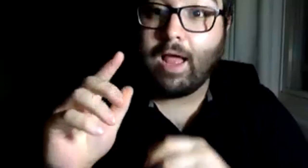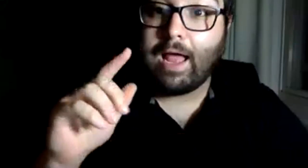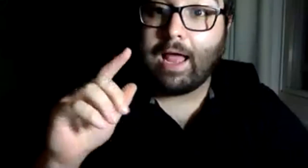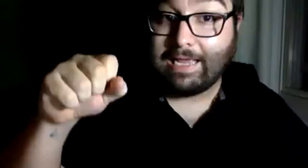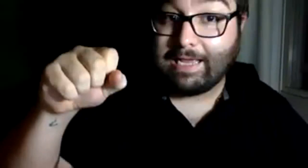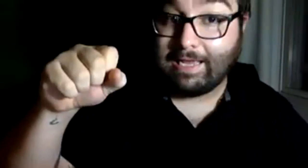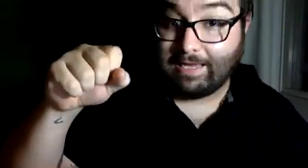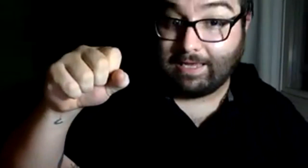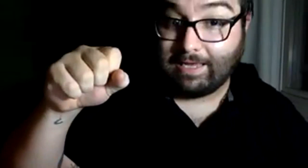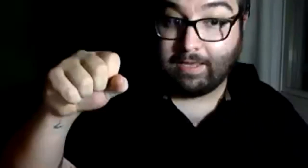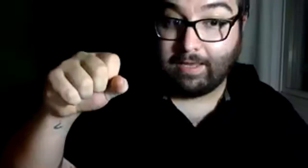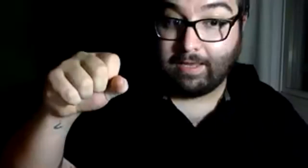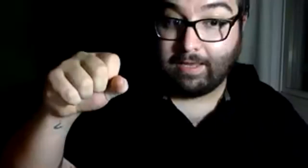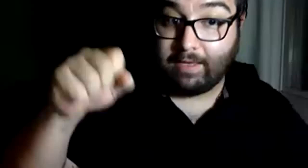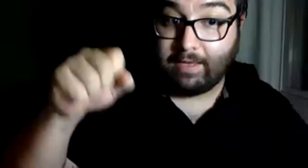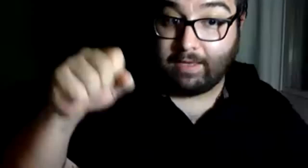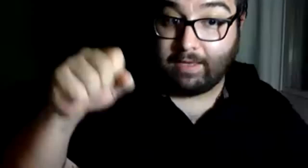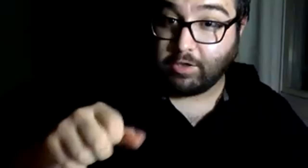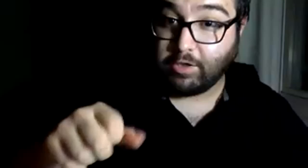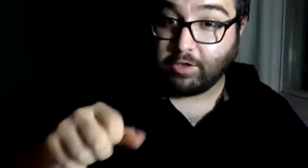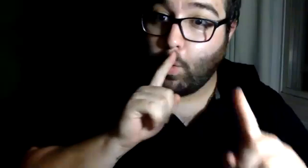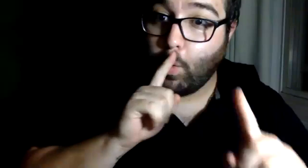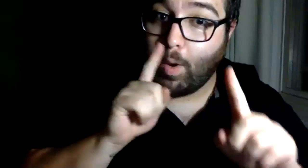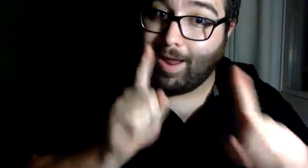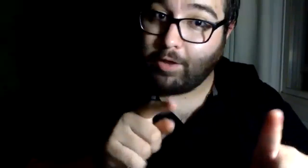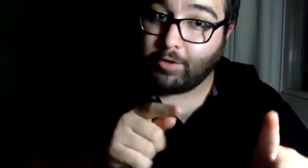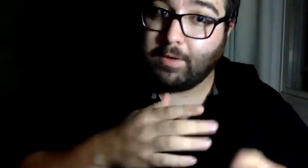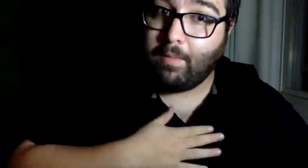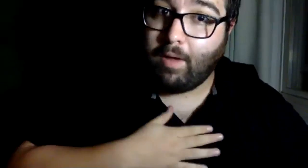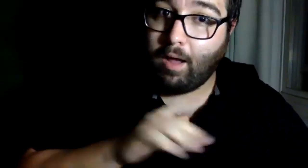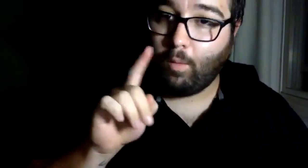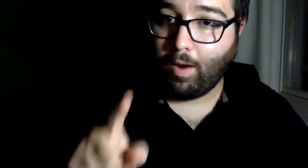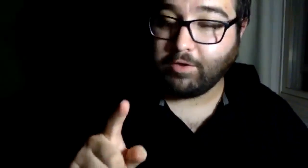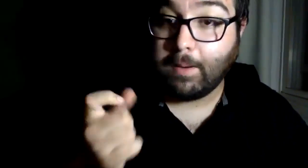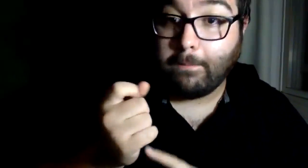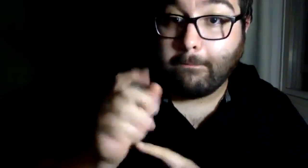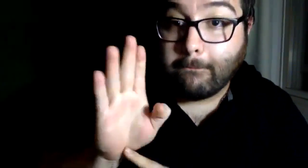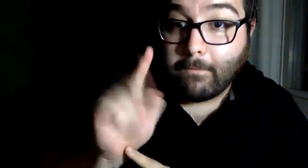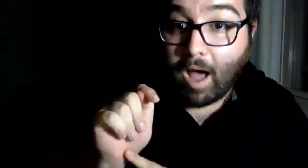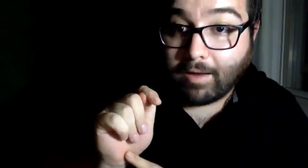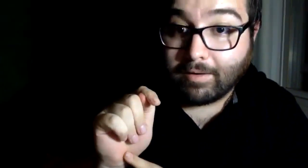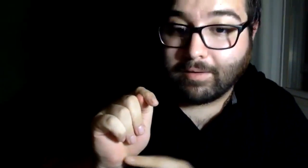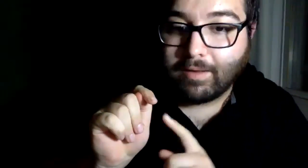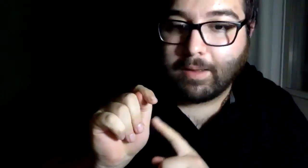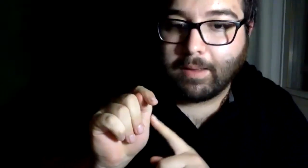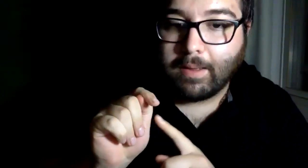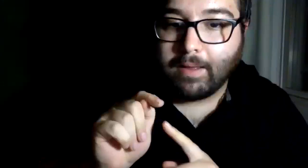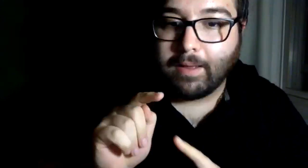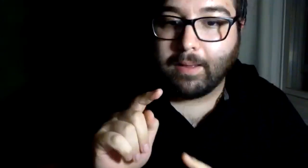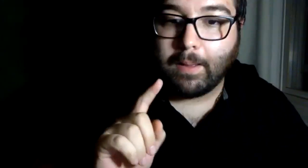Clay, you answered my question, but the question is, be deaf, like if I, for example,